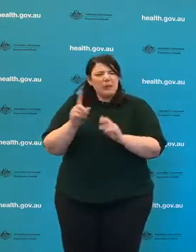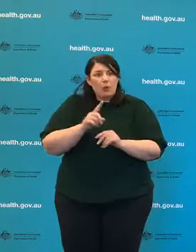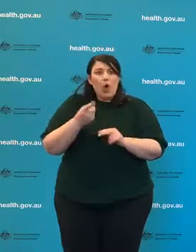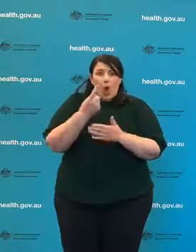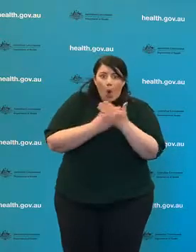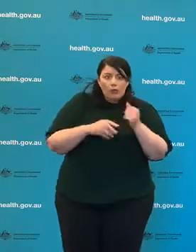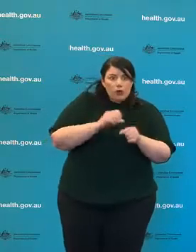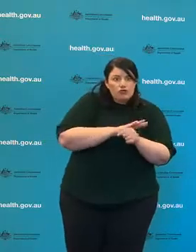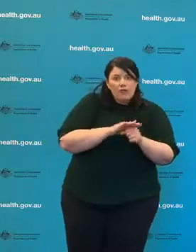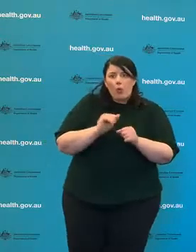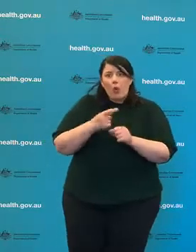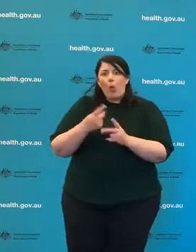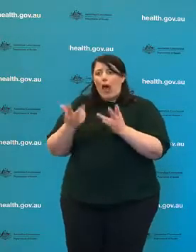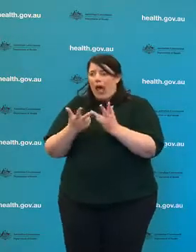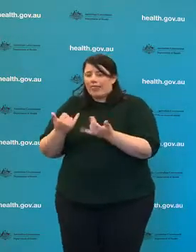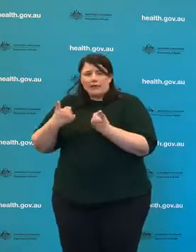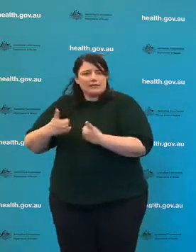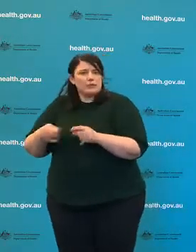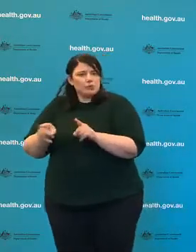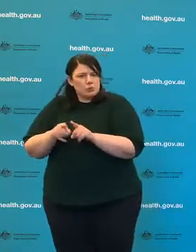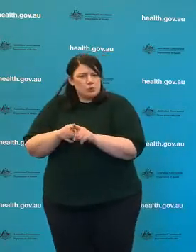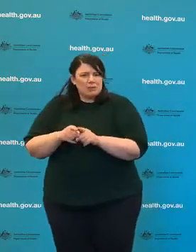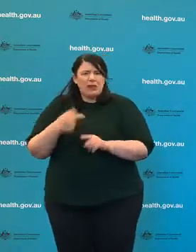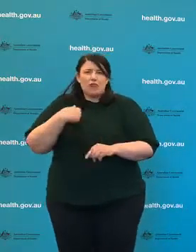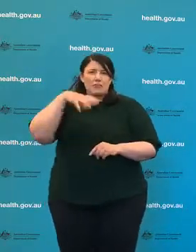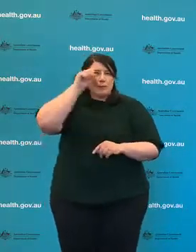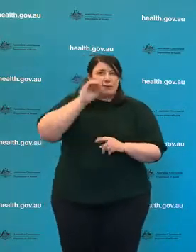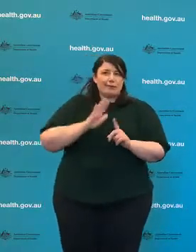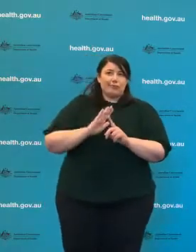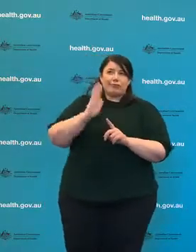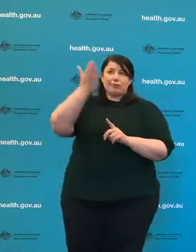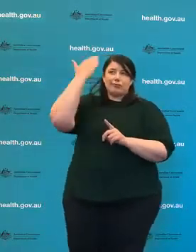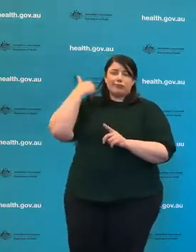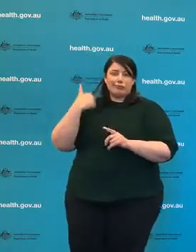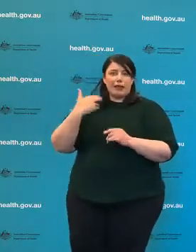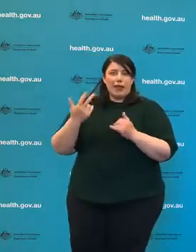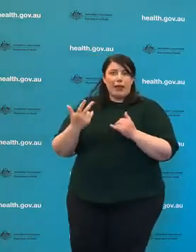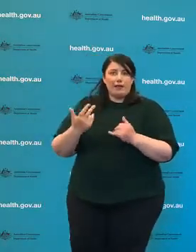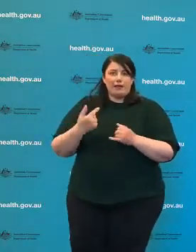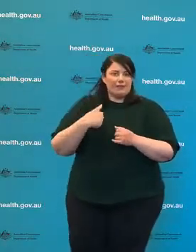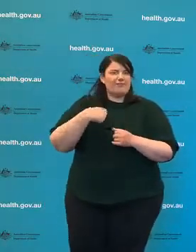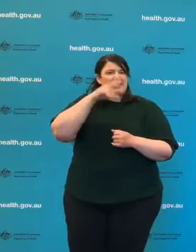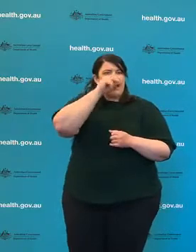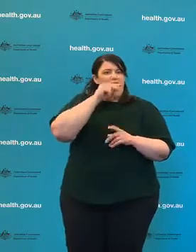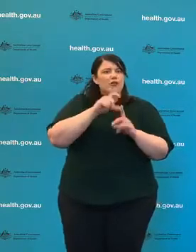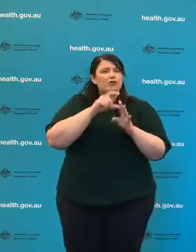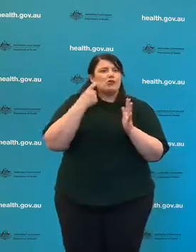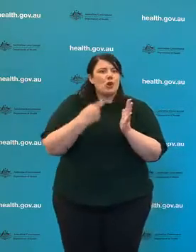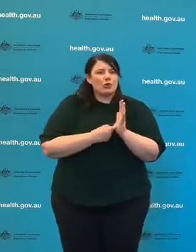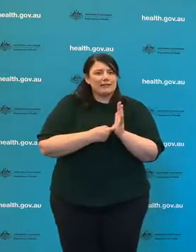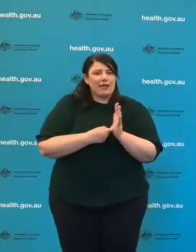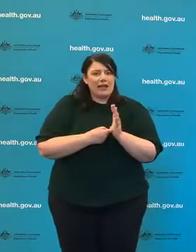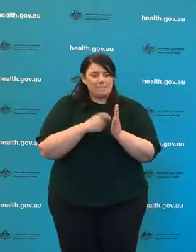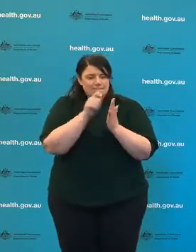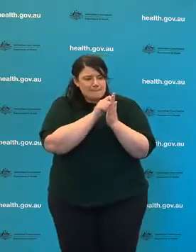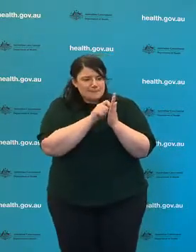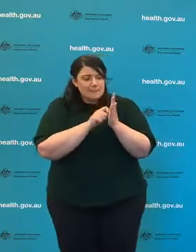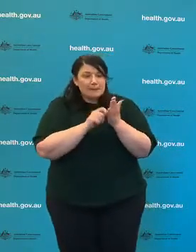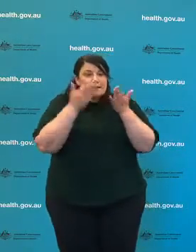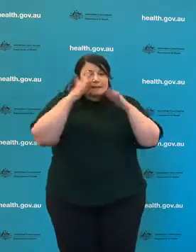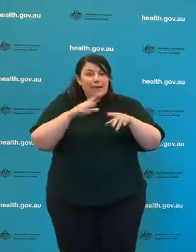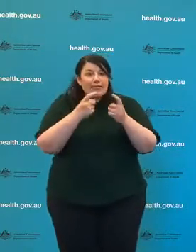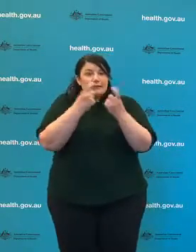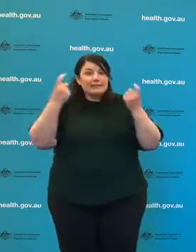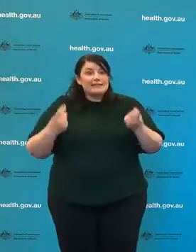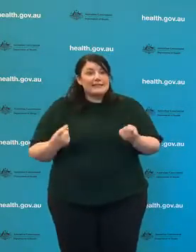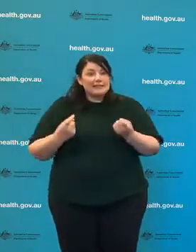I remember as a junior doctor trying to do the death certificates. It's not always an easy thing when someone who has,